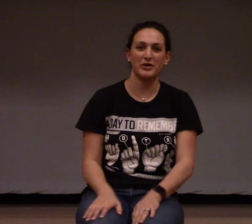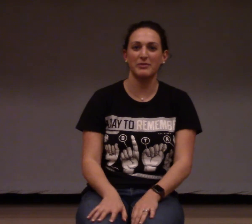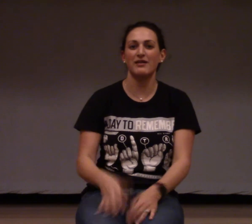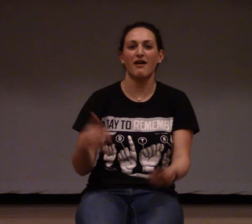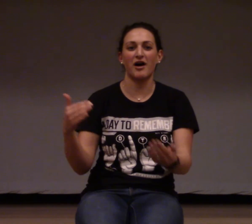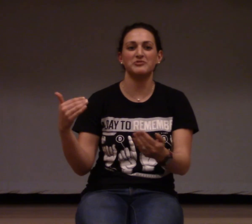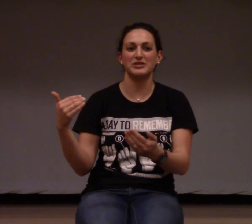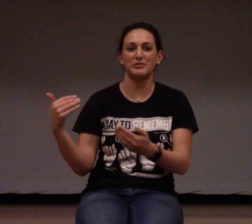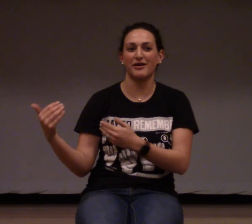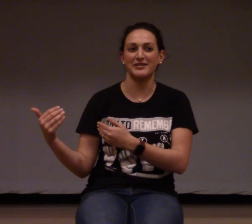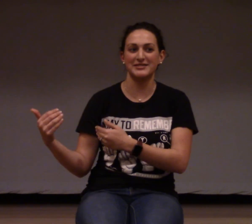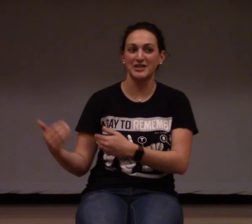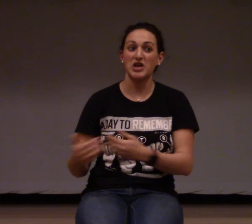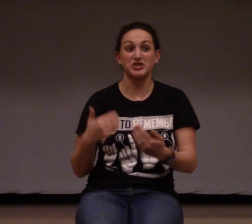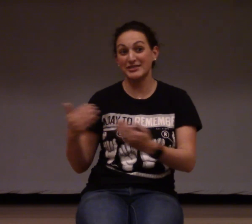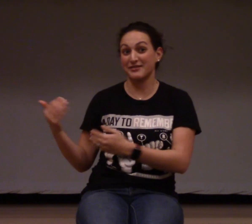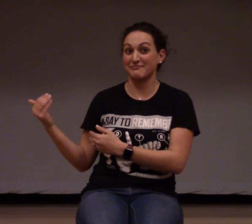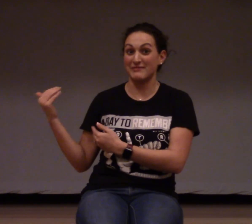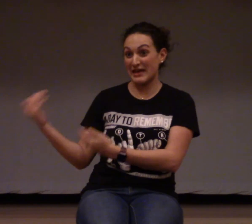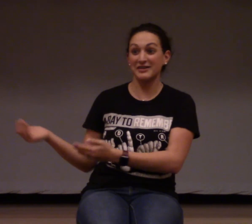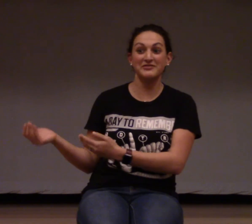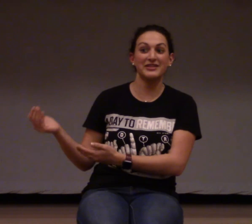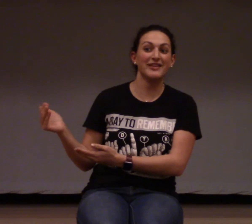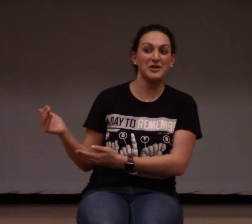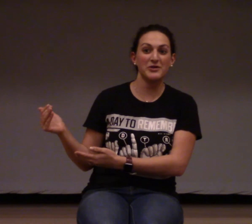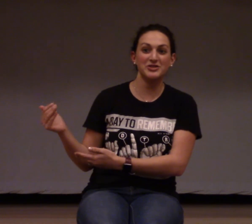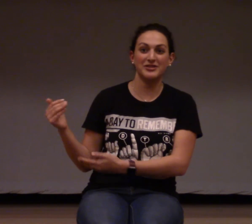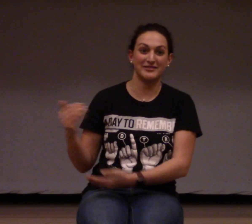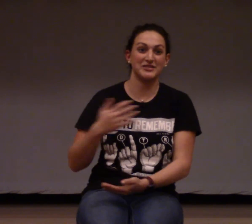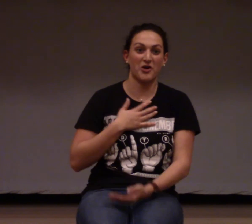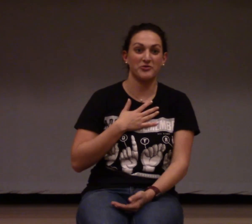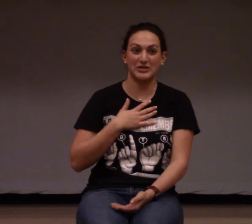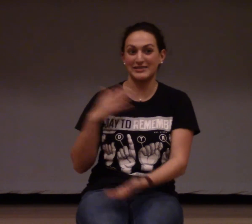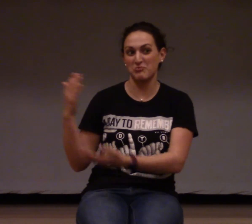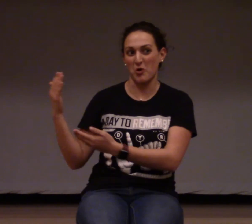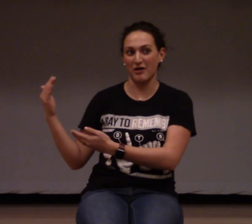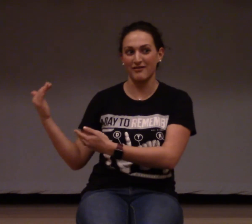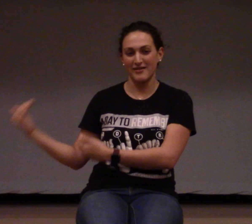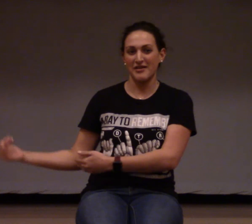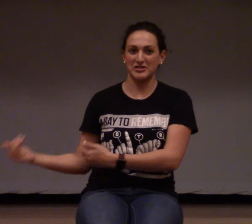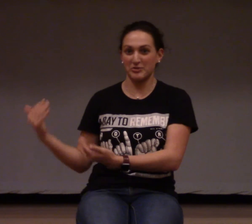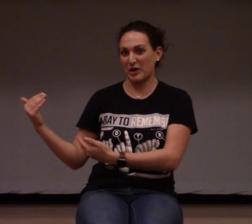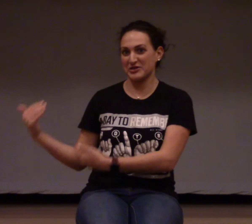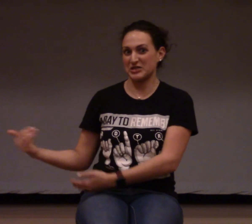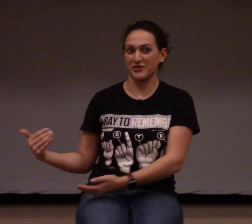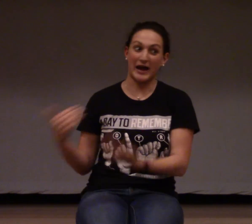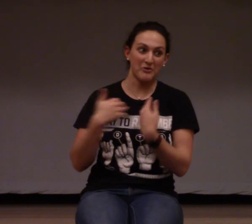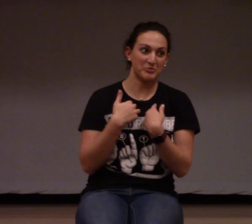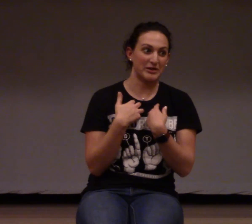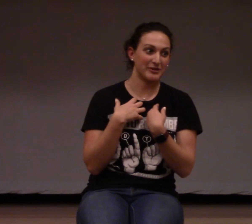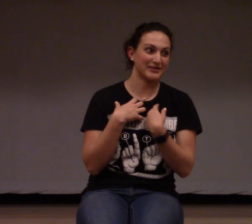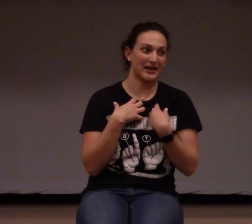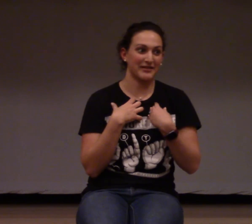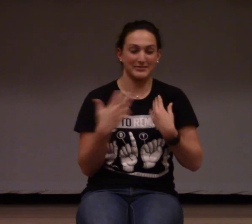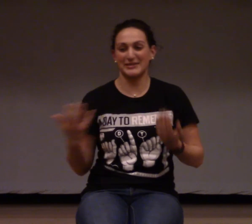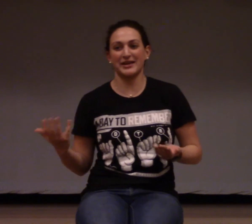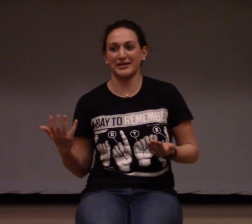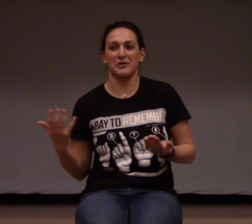me, just because she's a native to the language, and so she's a better teacher than I would be because that's my second language, not